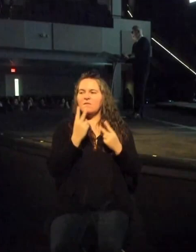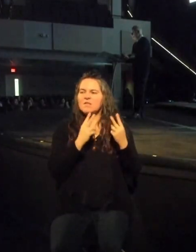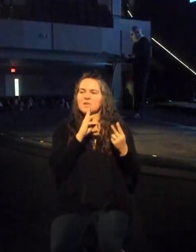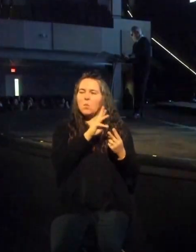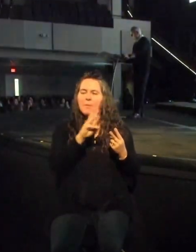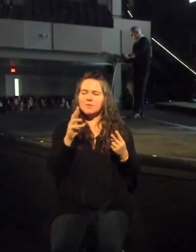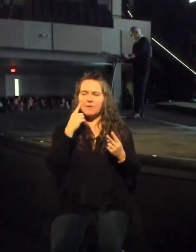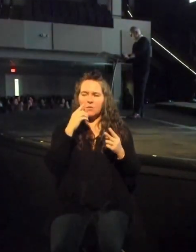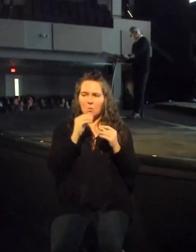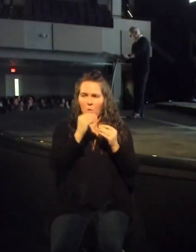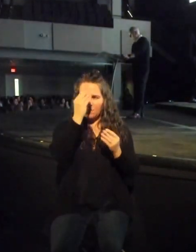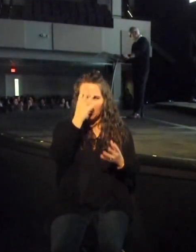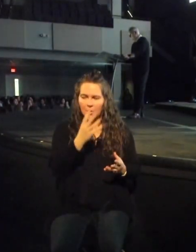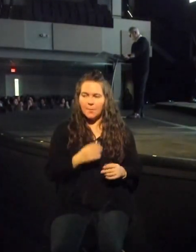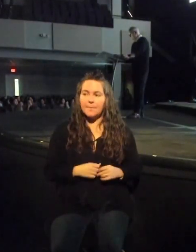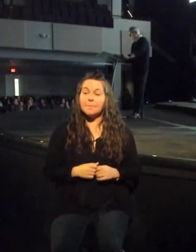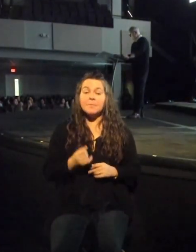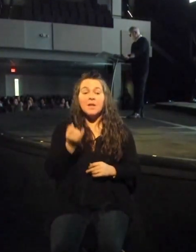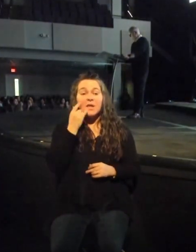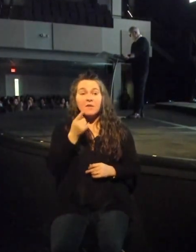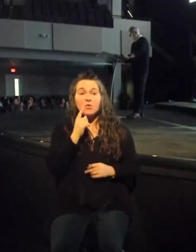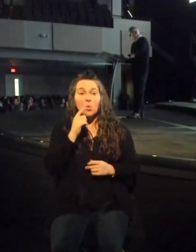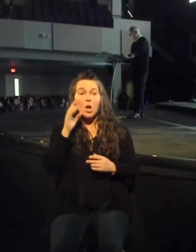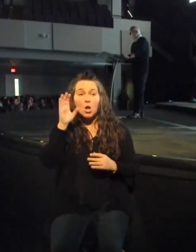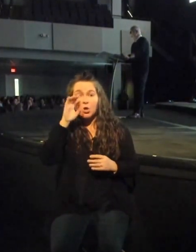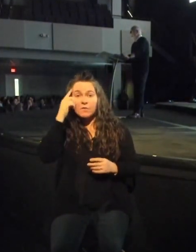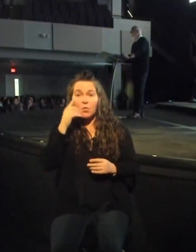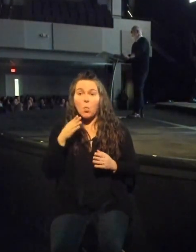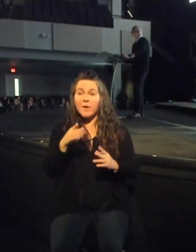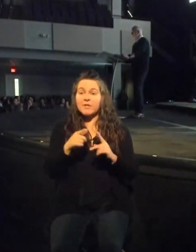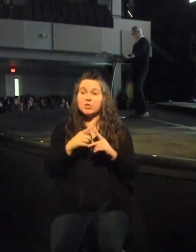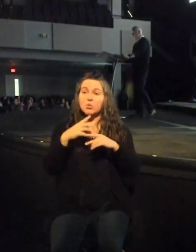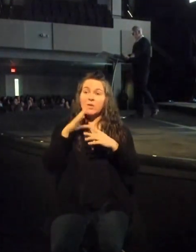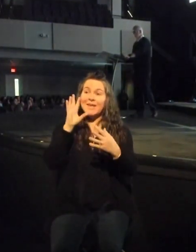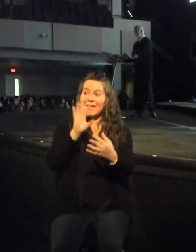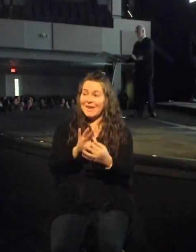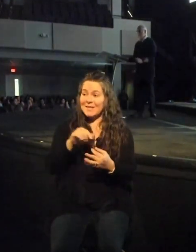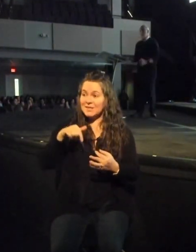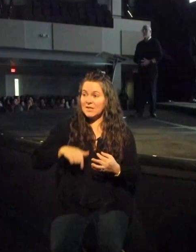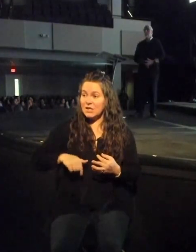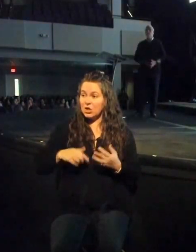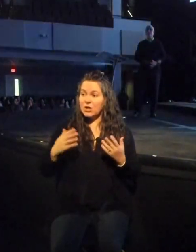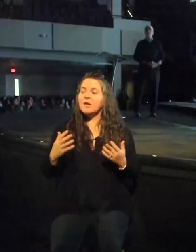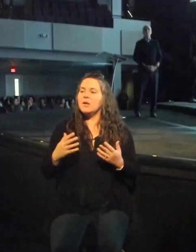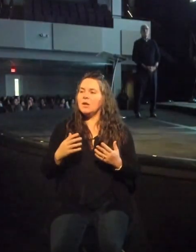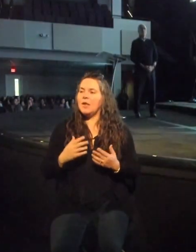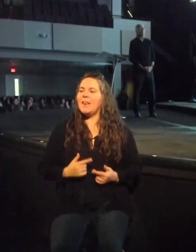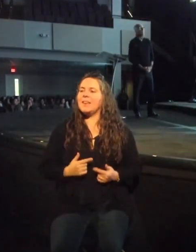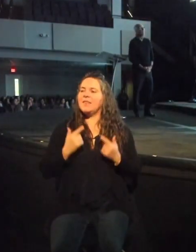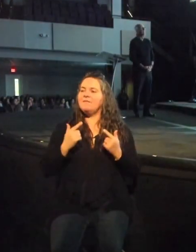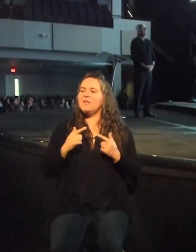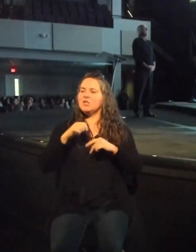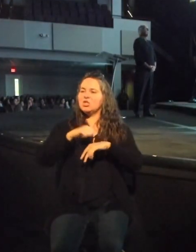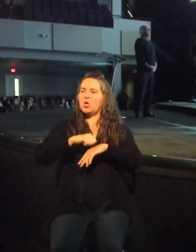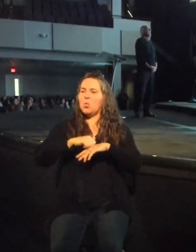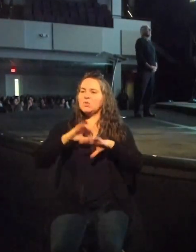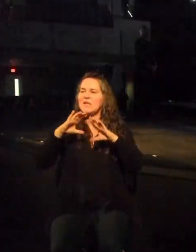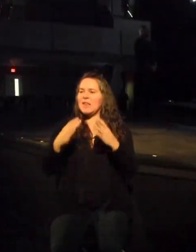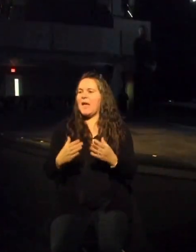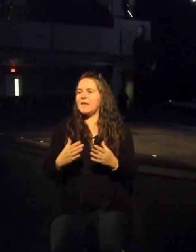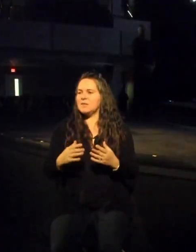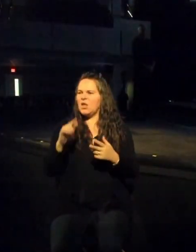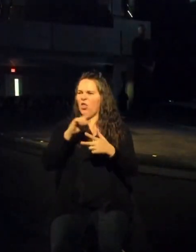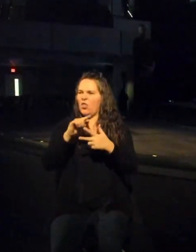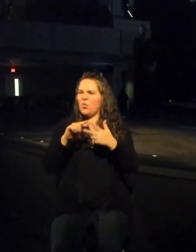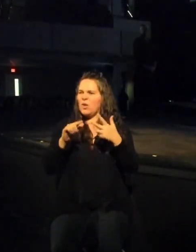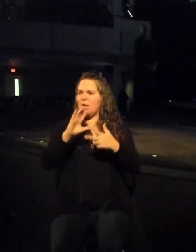church-redeemer.org/info. If you are looking for ways to get more connected at Redeemer, Living Stones is your best next step. Through this 3-session class, you'll learn